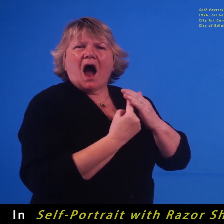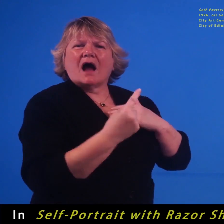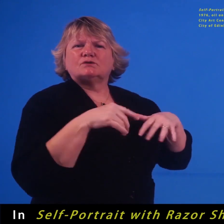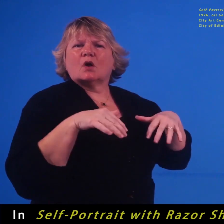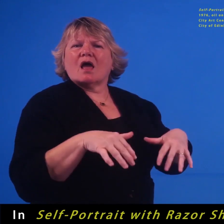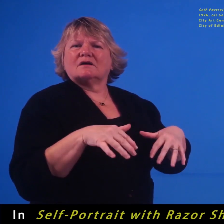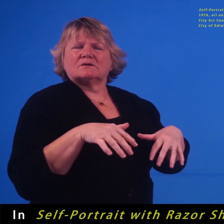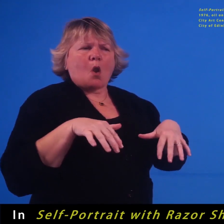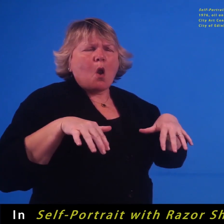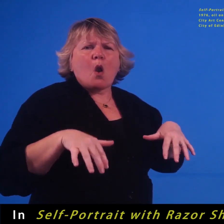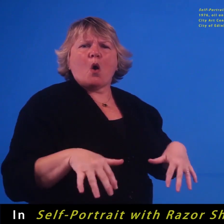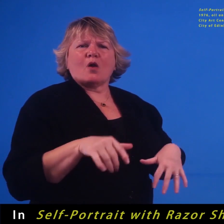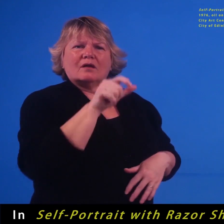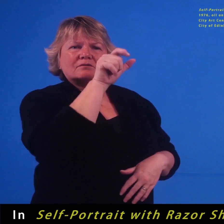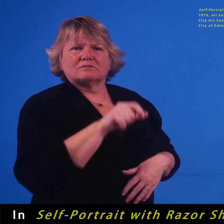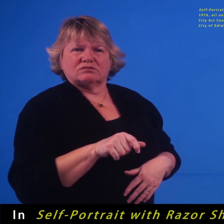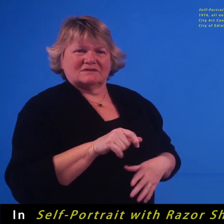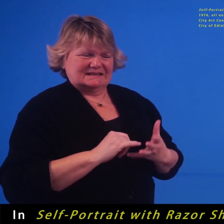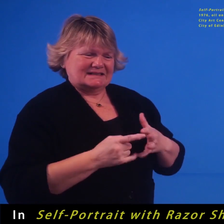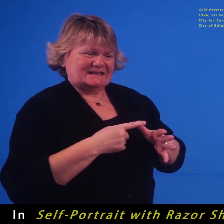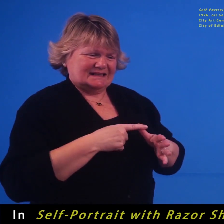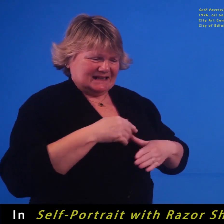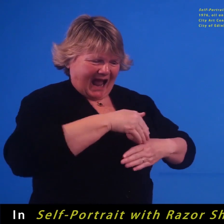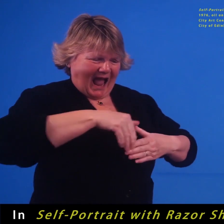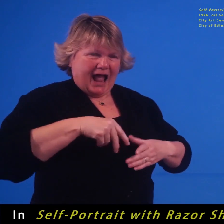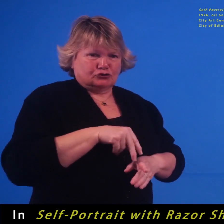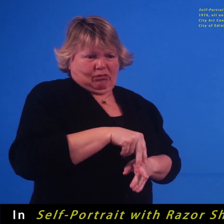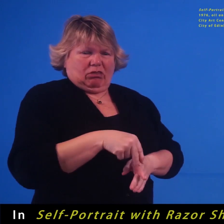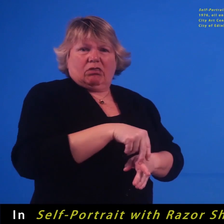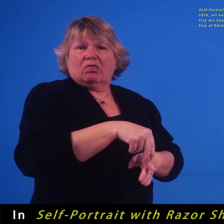lonely figure on the edge of the sea.